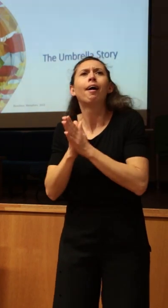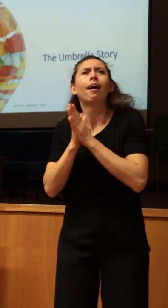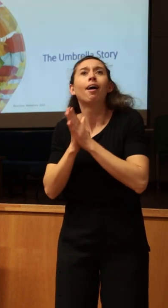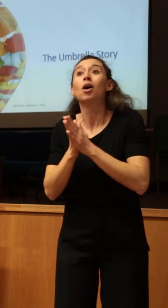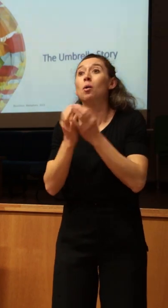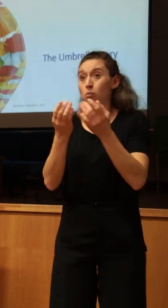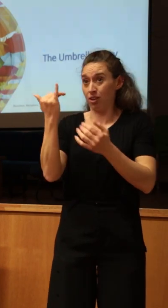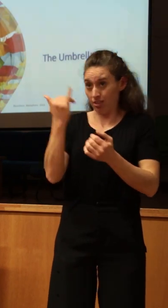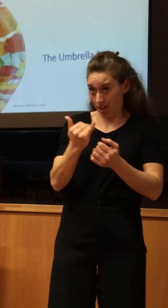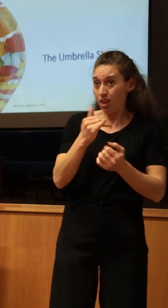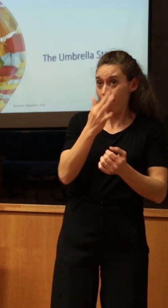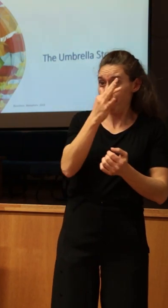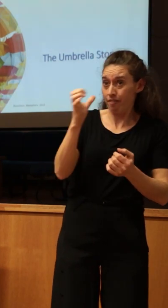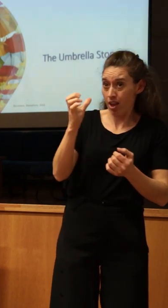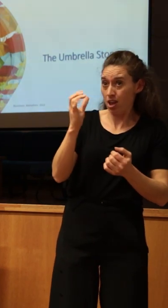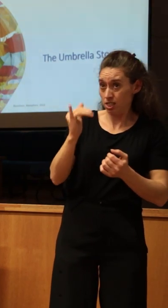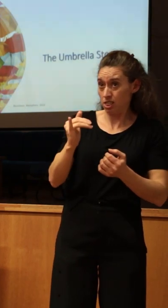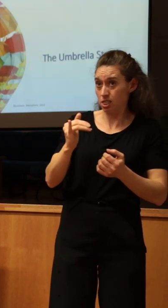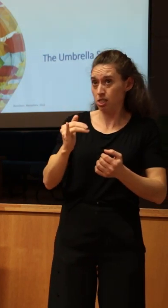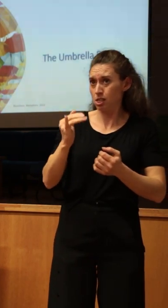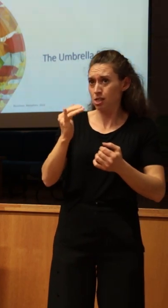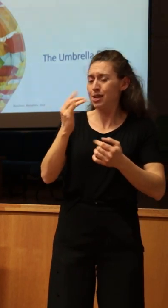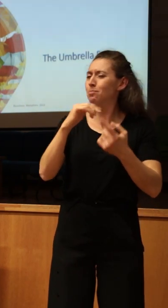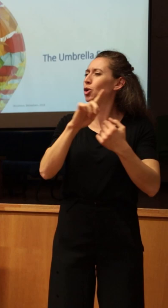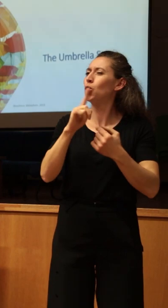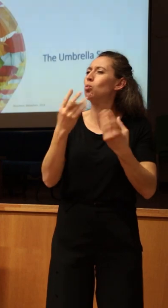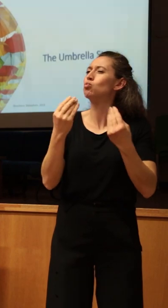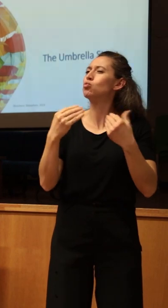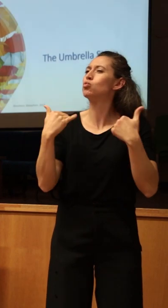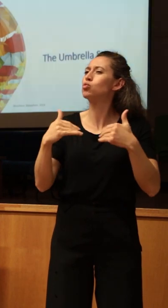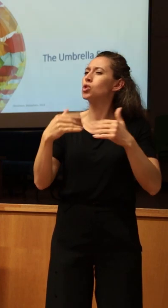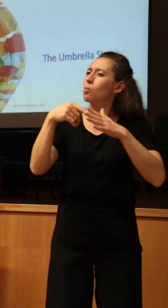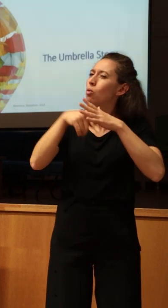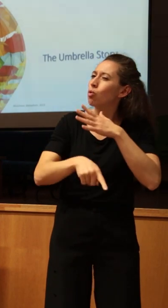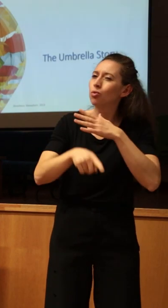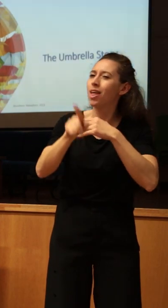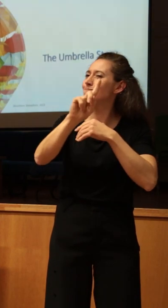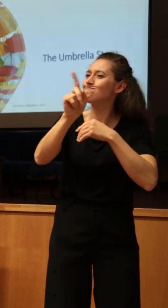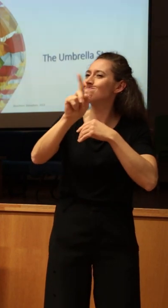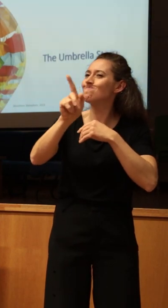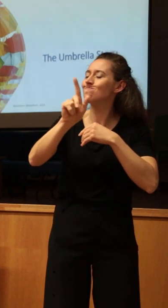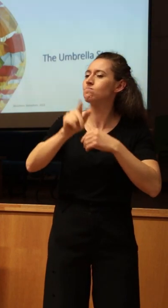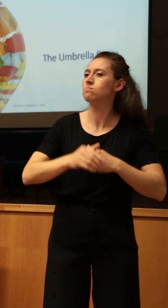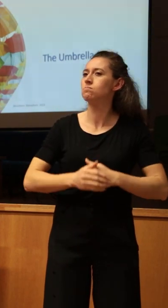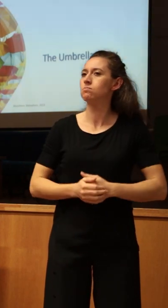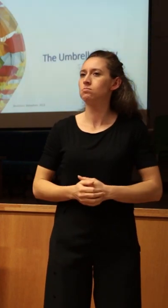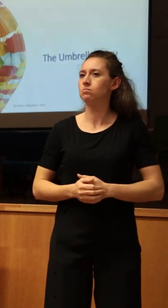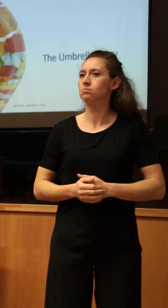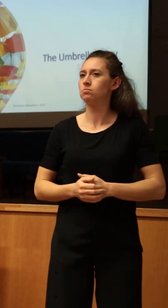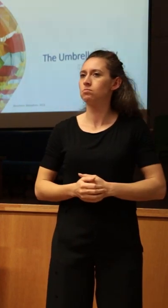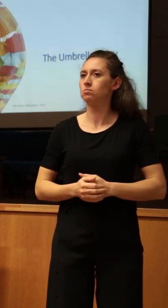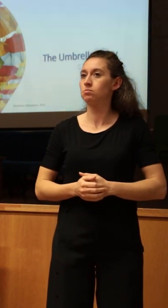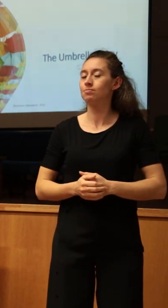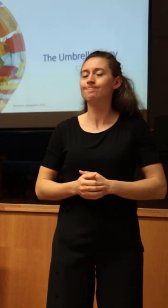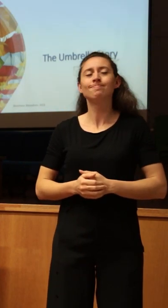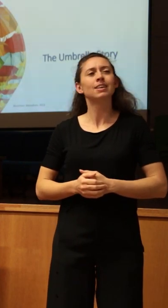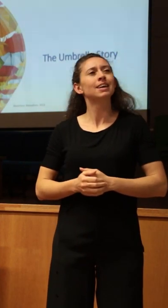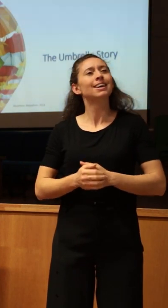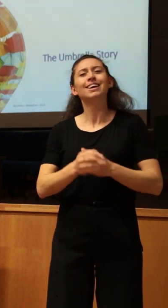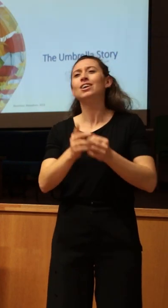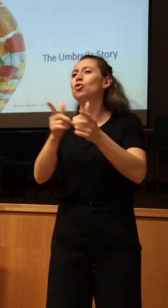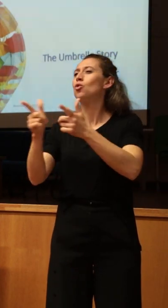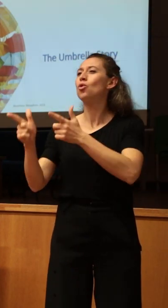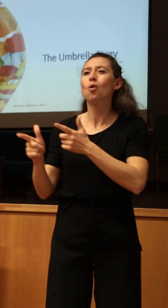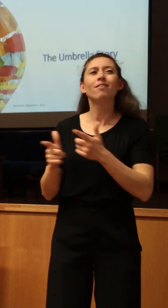fe. But it was not deep enough. Pero no lo suficientemente profunda. And it was not acted on. Y no